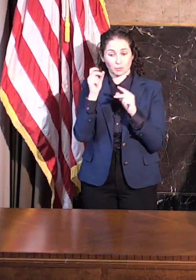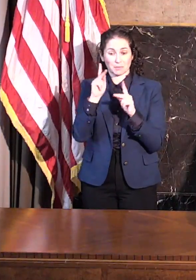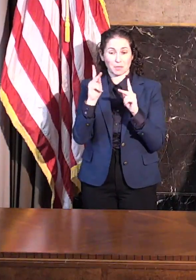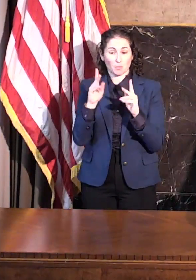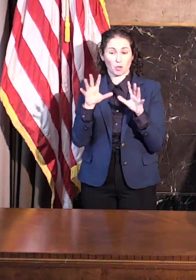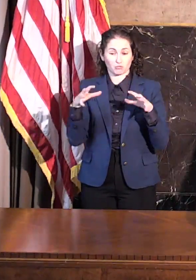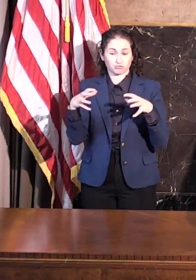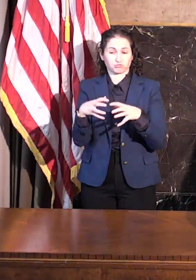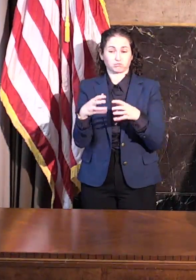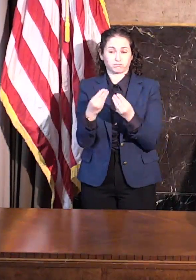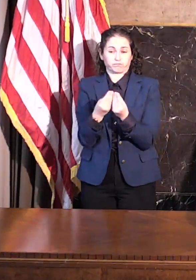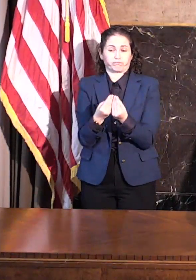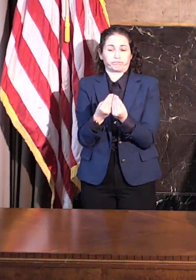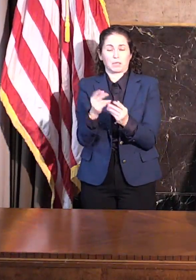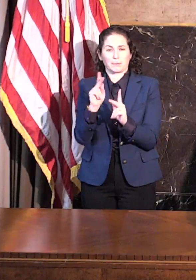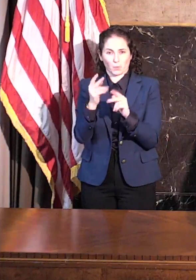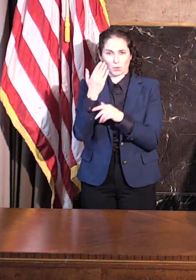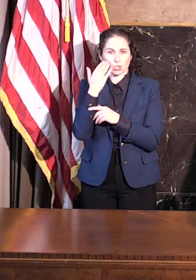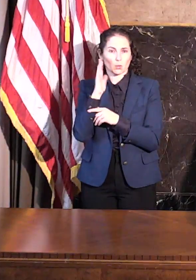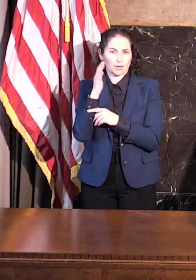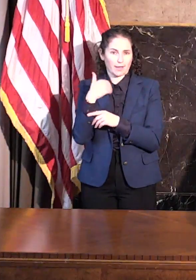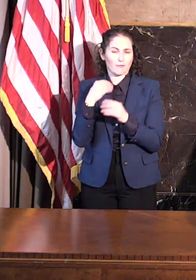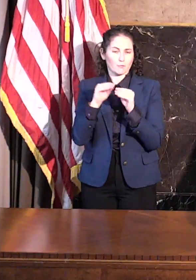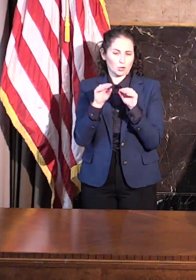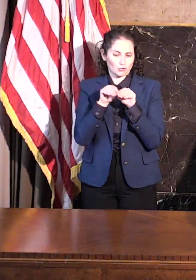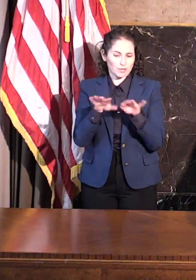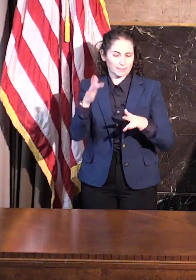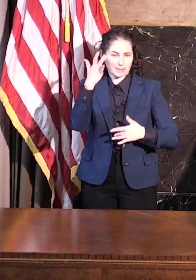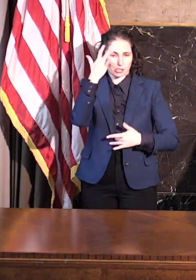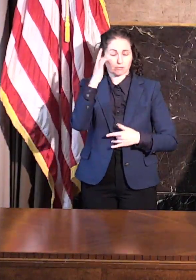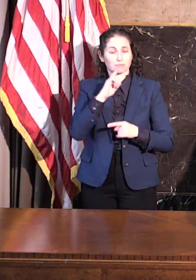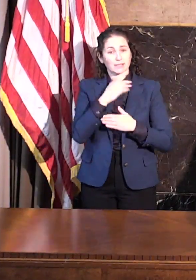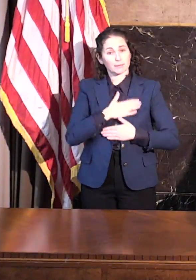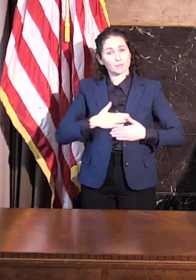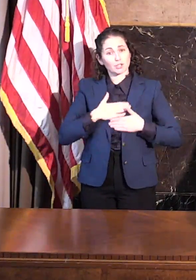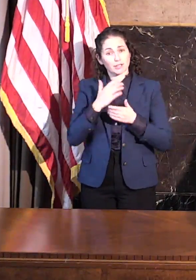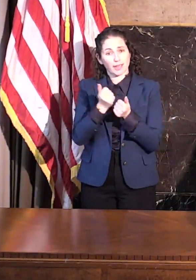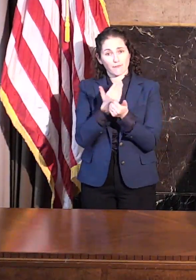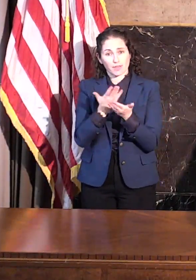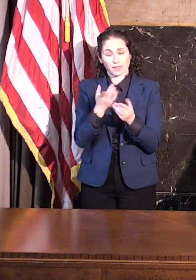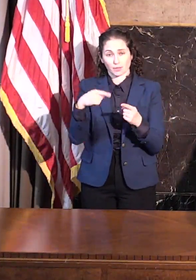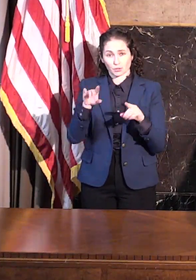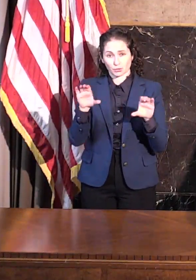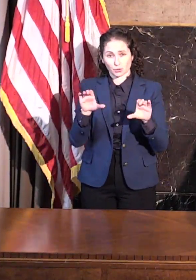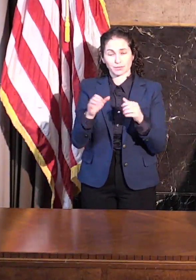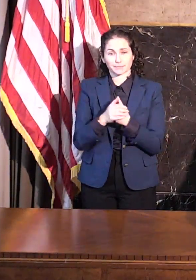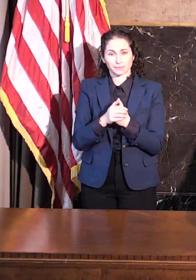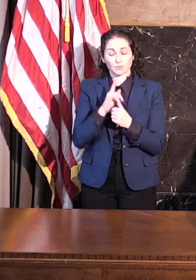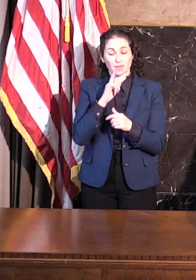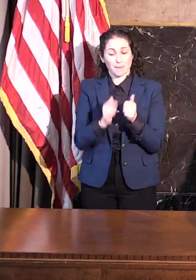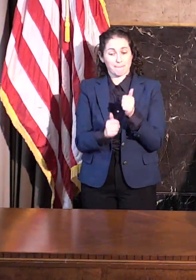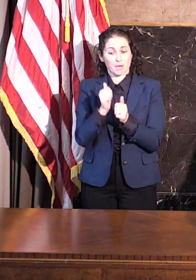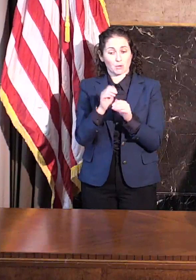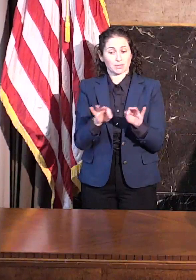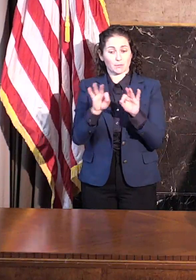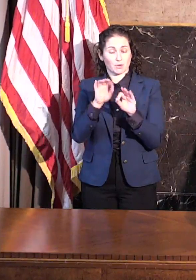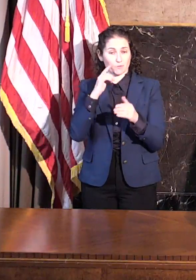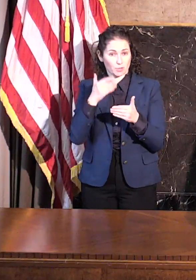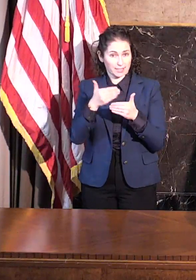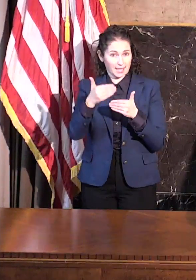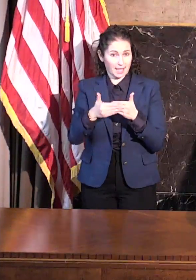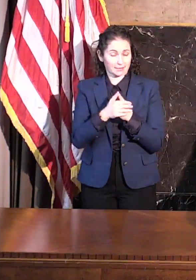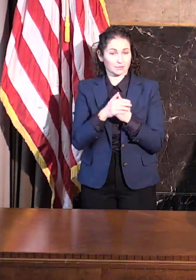that's just a simple fact of the matter looking at it today, especially in light of what has